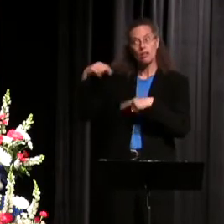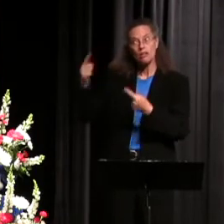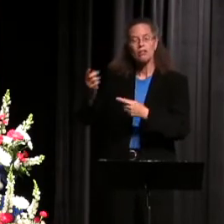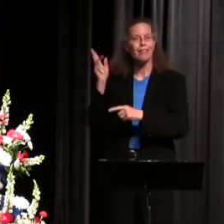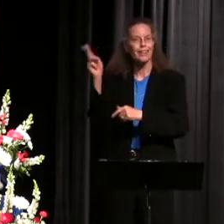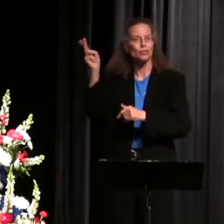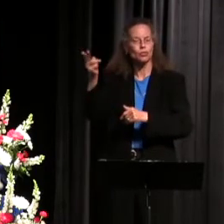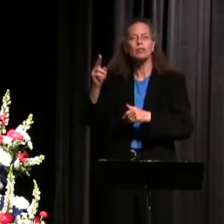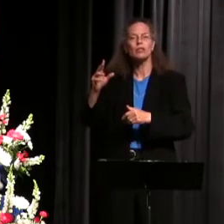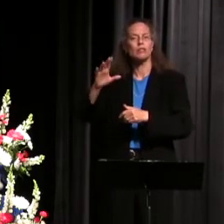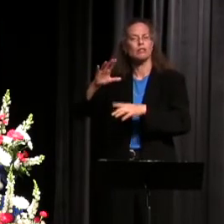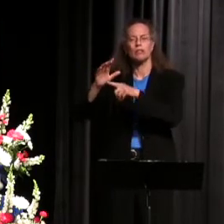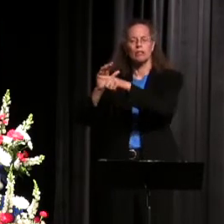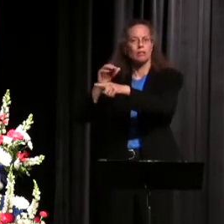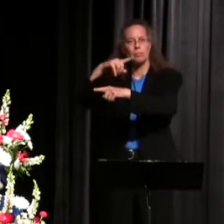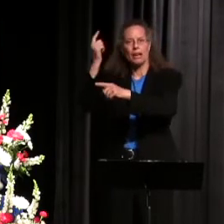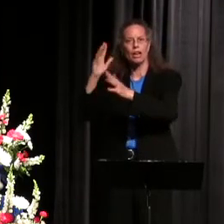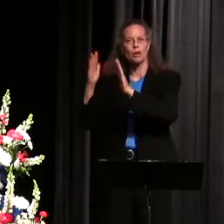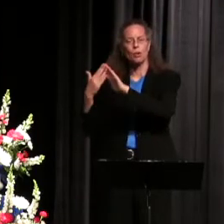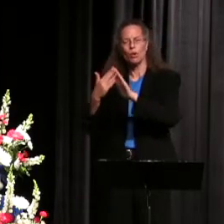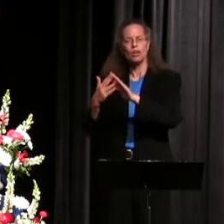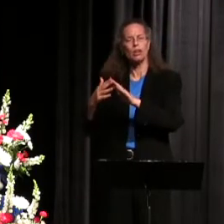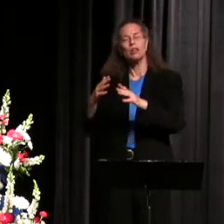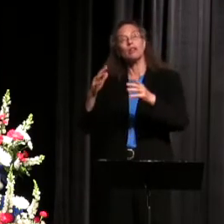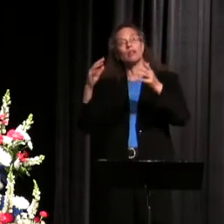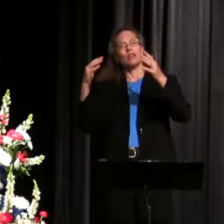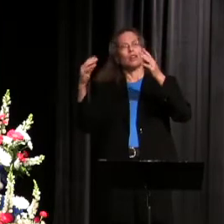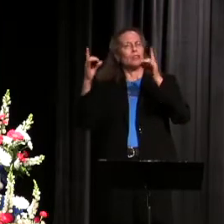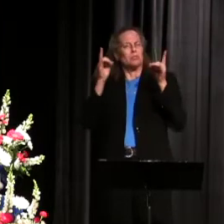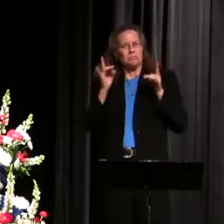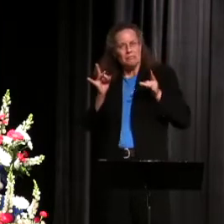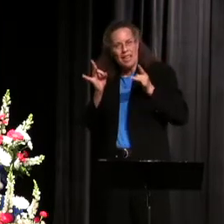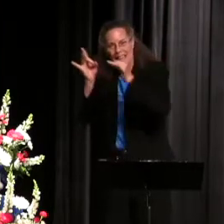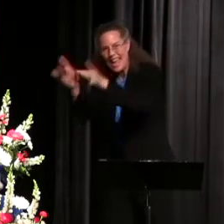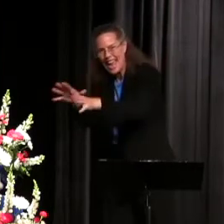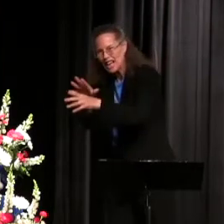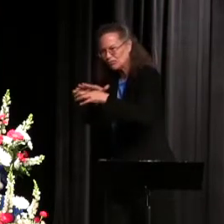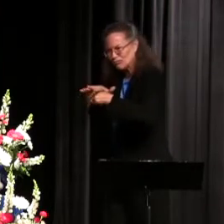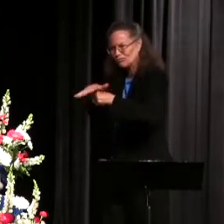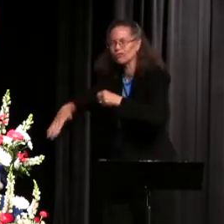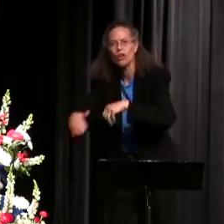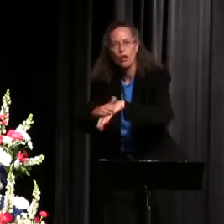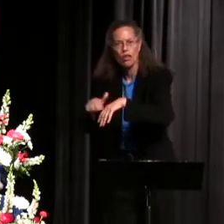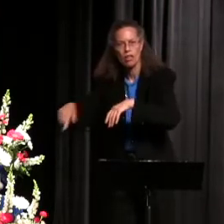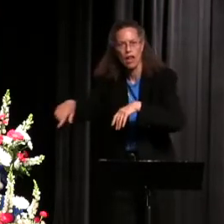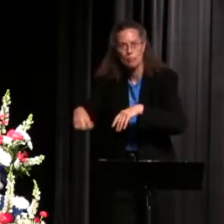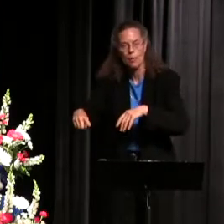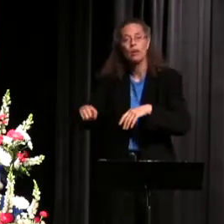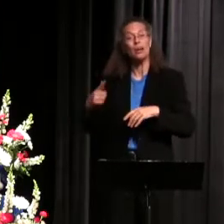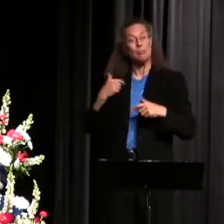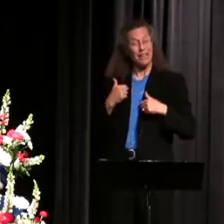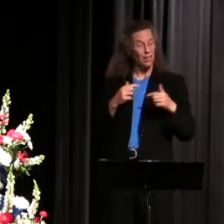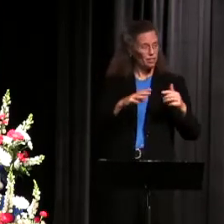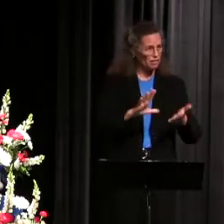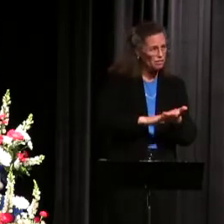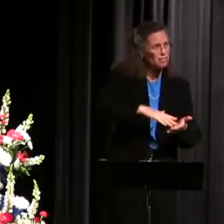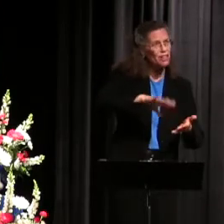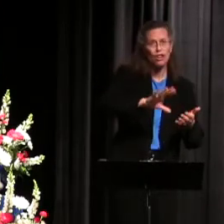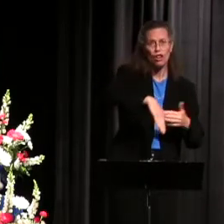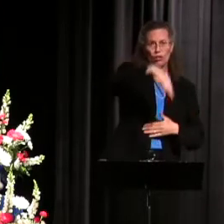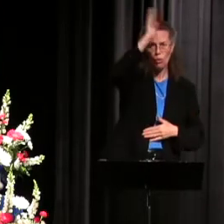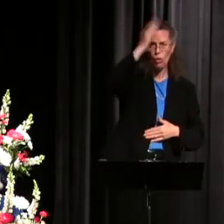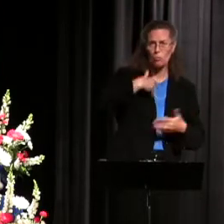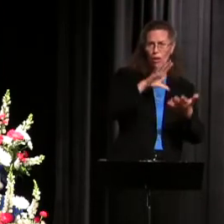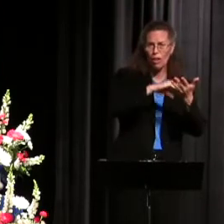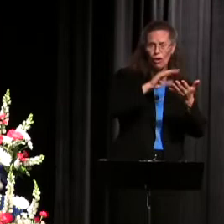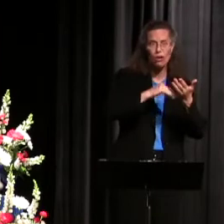with too many forms of hate that needs to come to an end. I was always taught to love and accept people, no matter what,